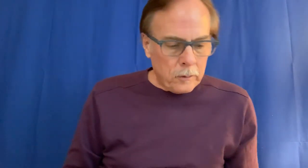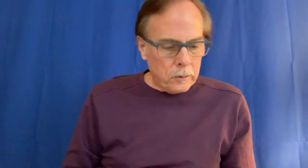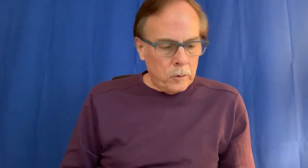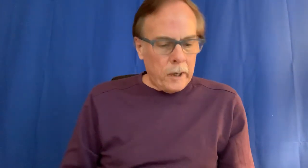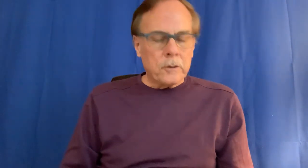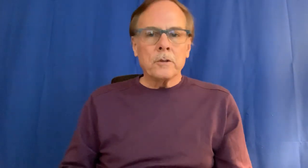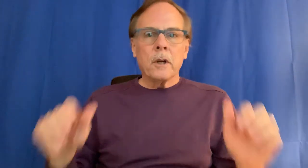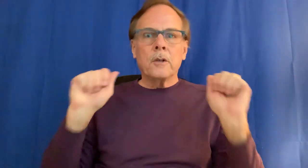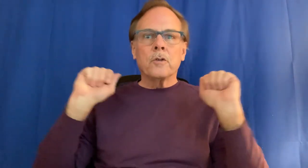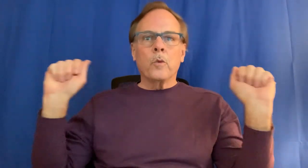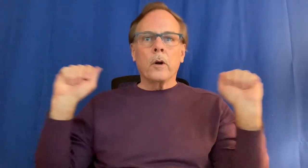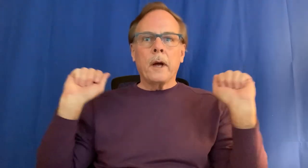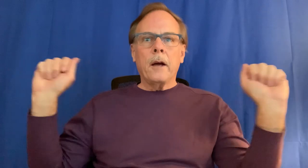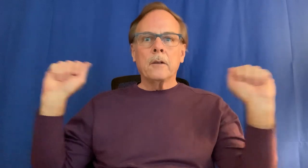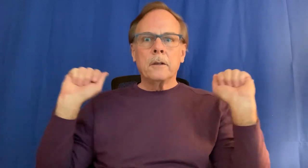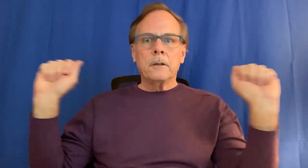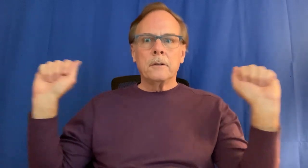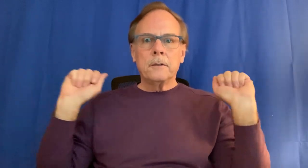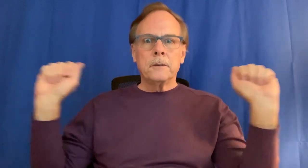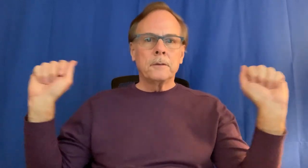To exercise or work out.